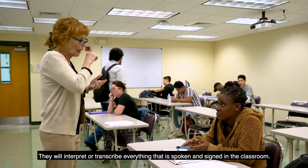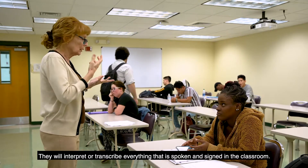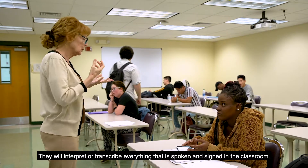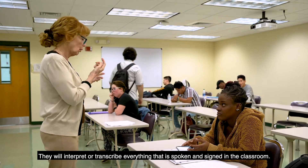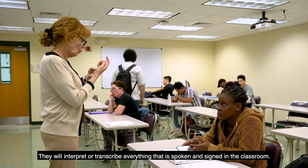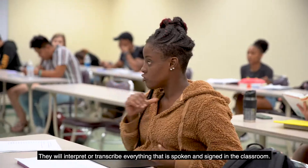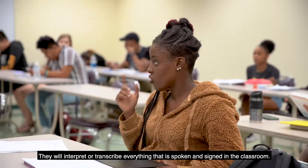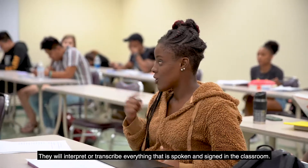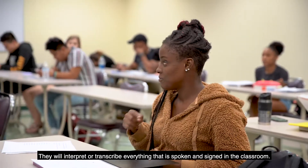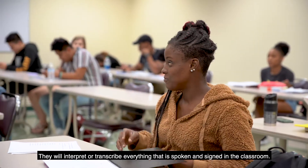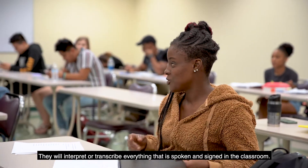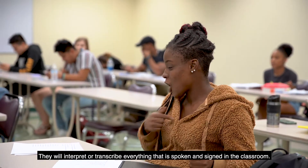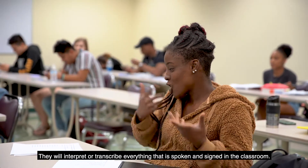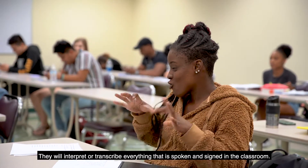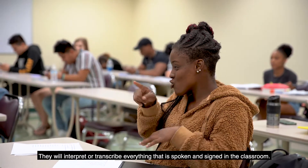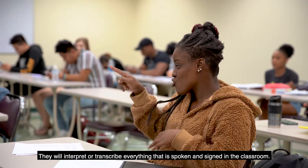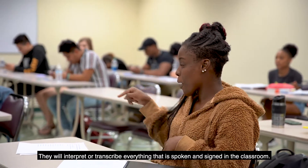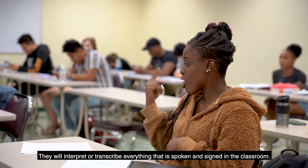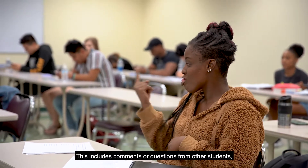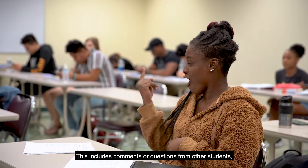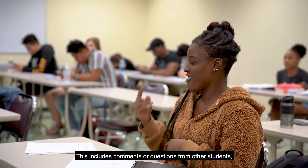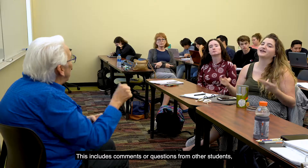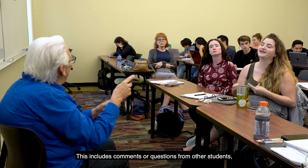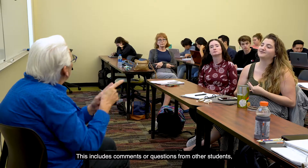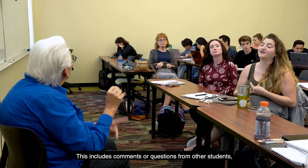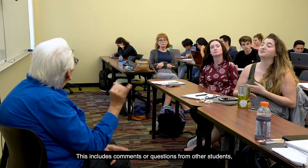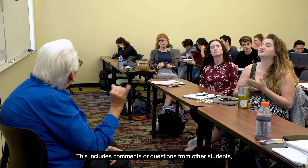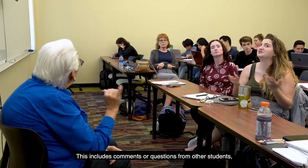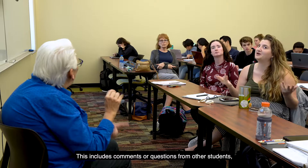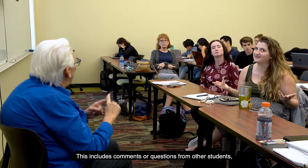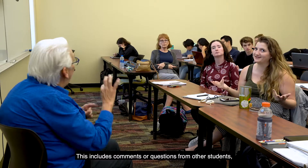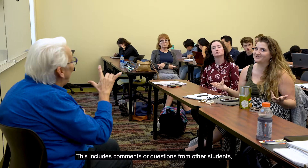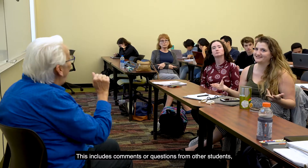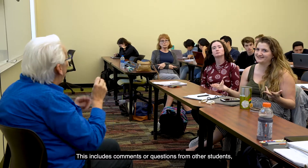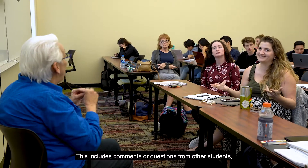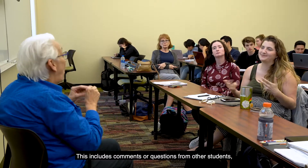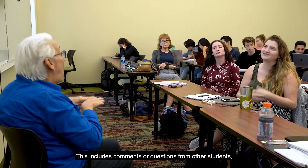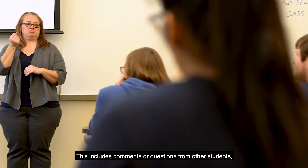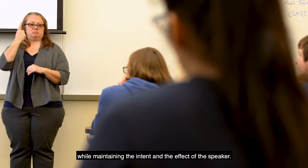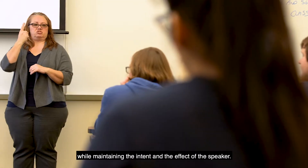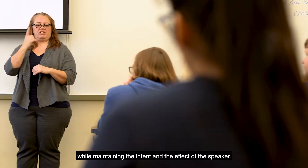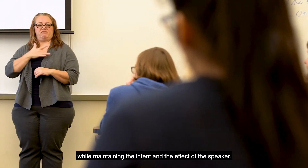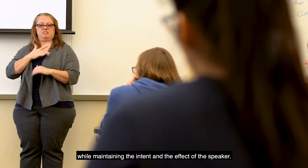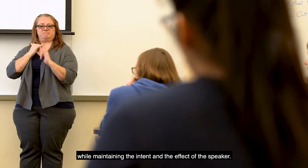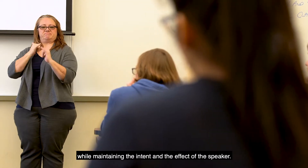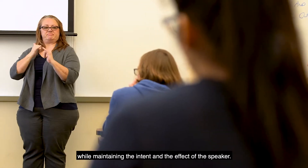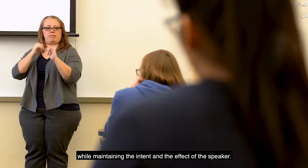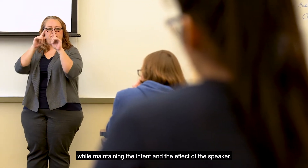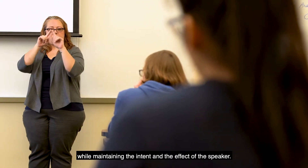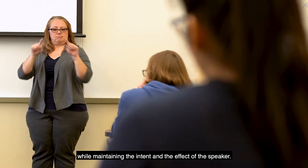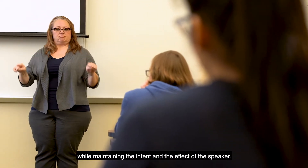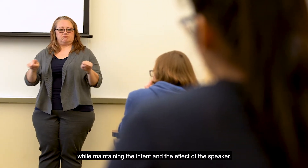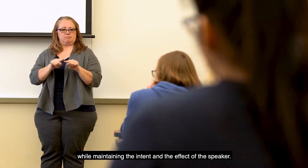transcribe everything that is spoken and signed in the classroom. This includes comments or questions from other students while maintaining the intent